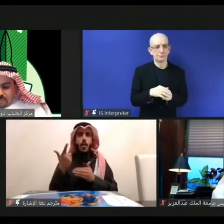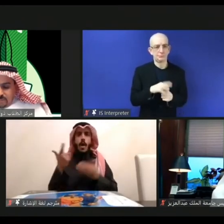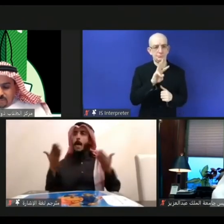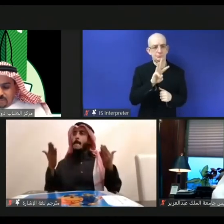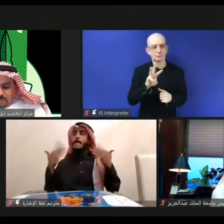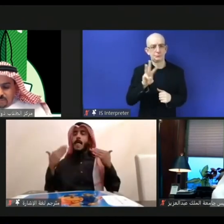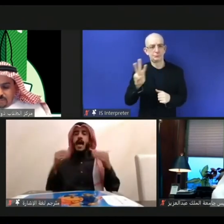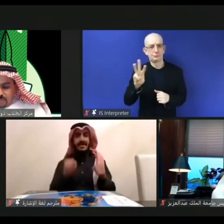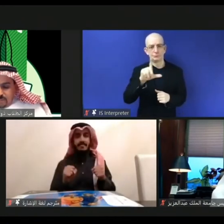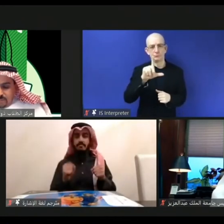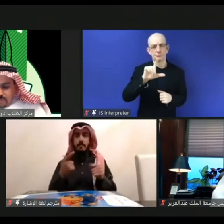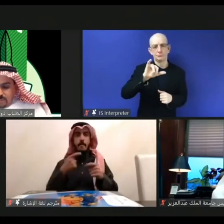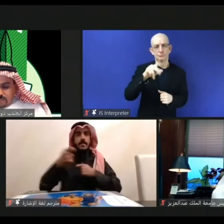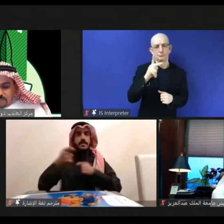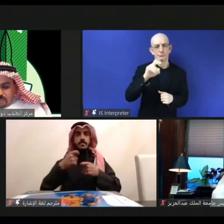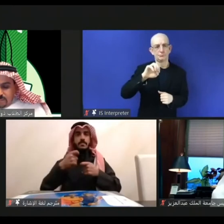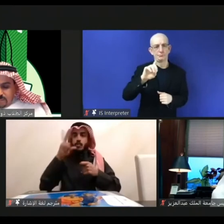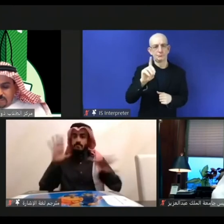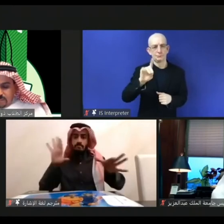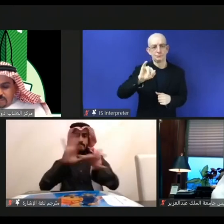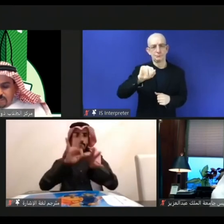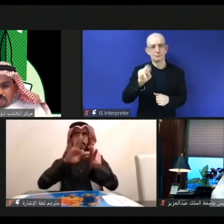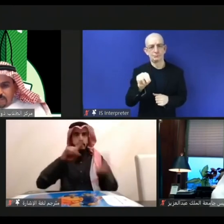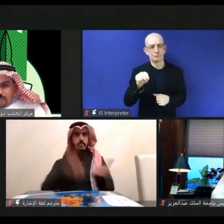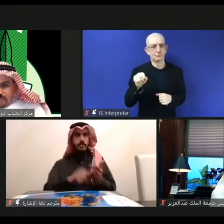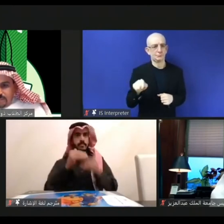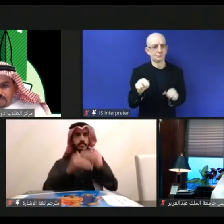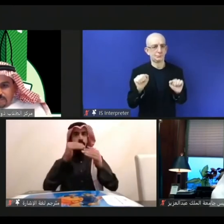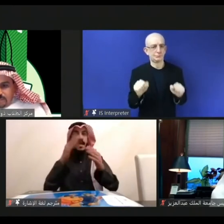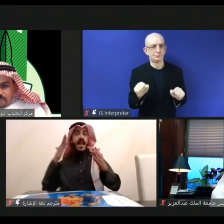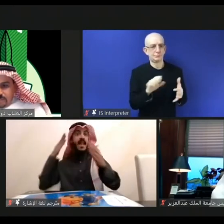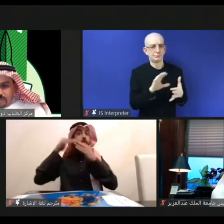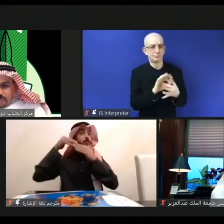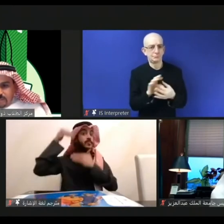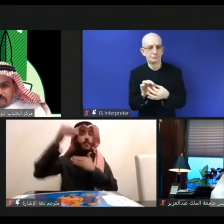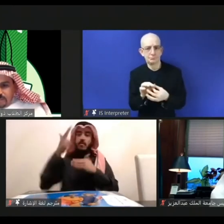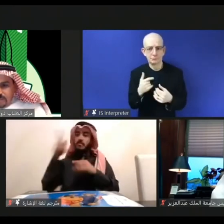with recruiter, which in return makes them strive in the market.